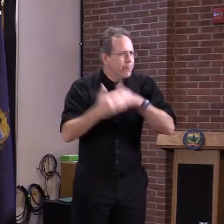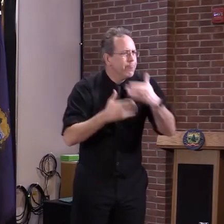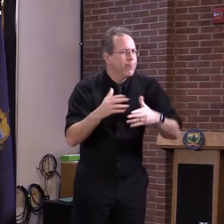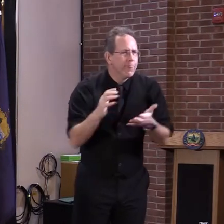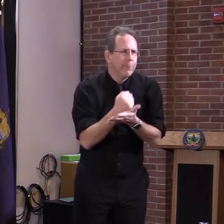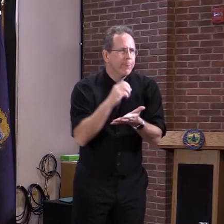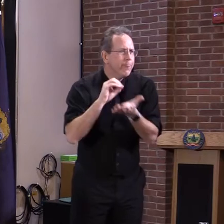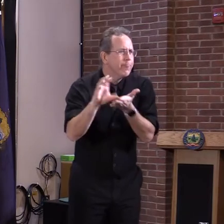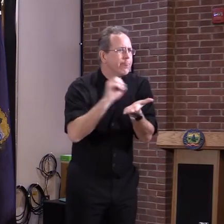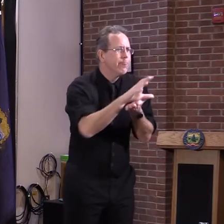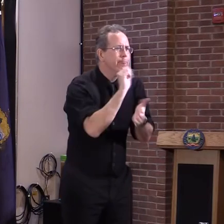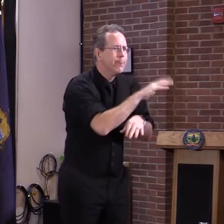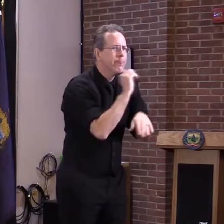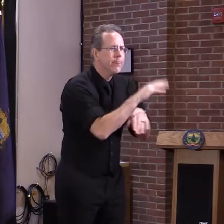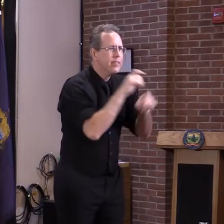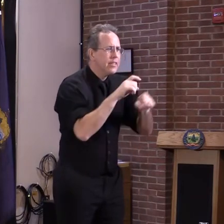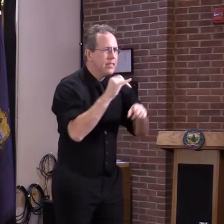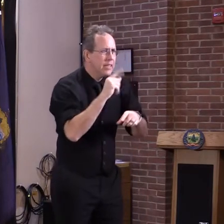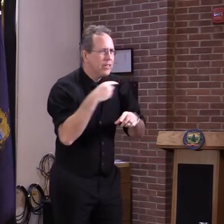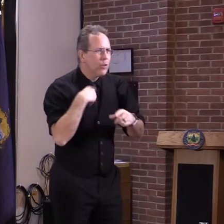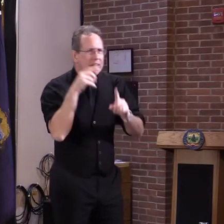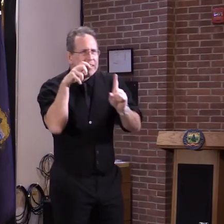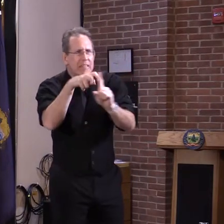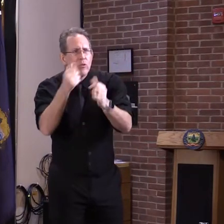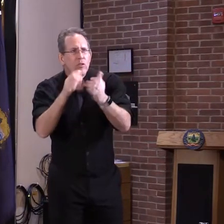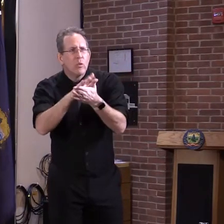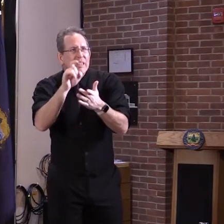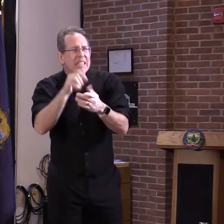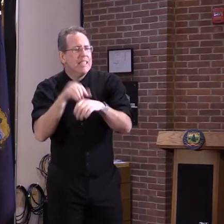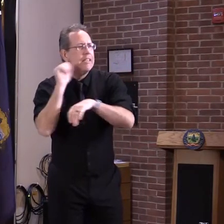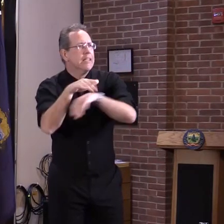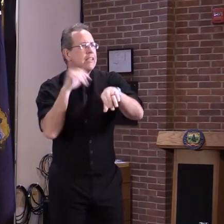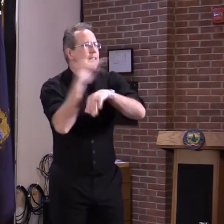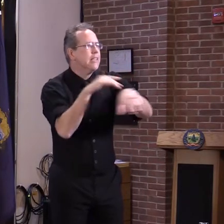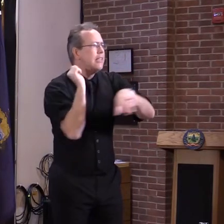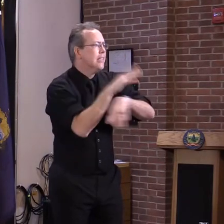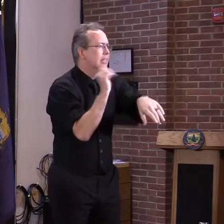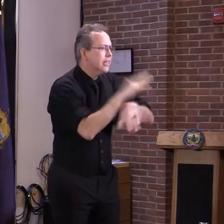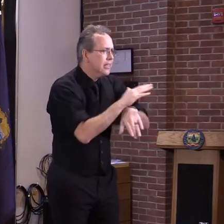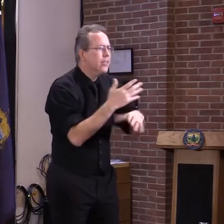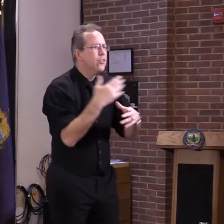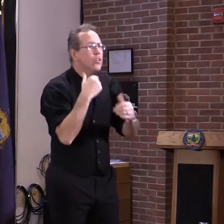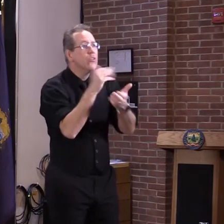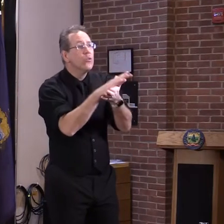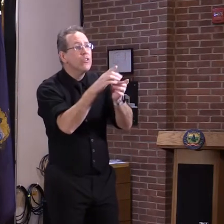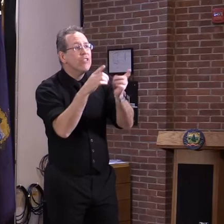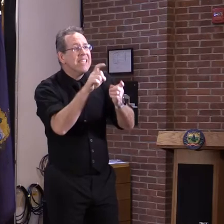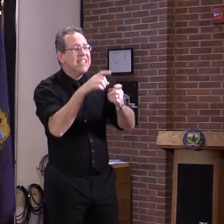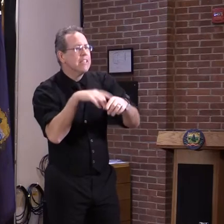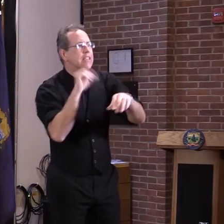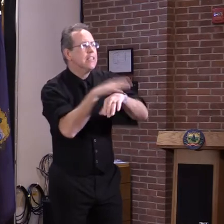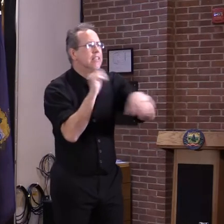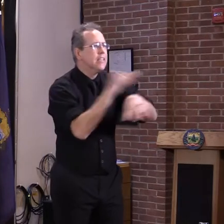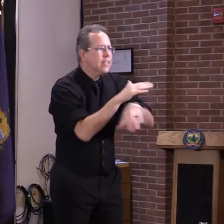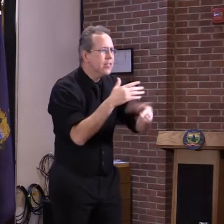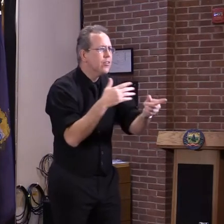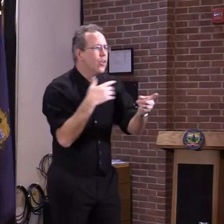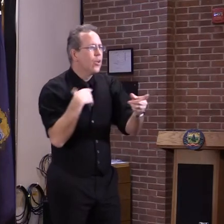we're working directly with districts, as I mentioned in my remarks, both with supply issues, but also clarifying the guidance through